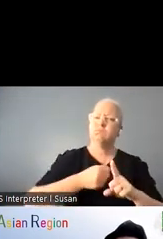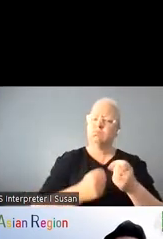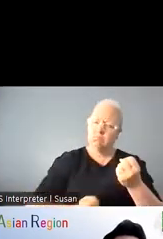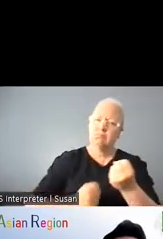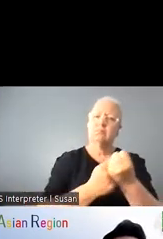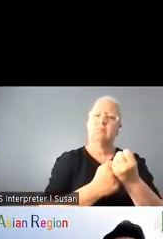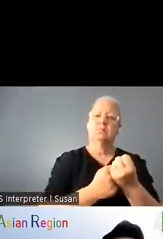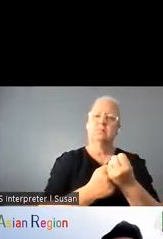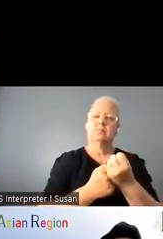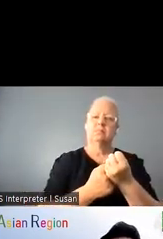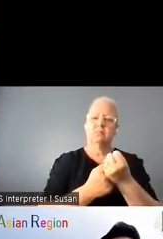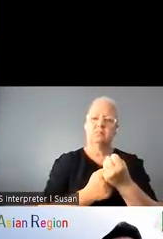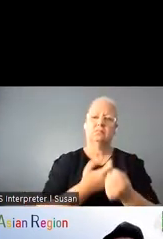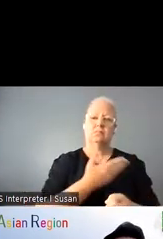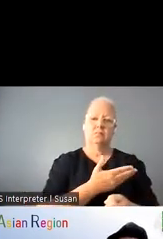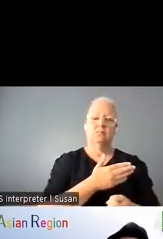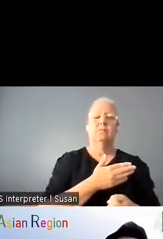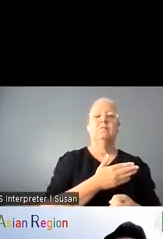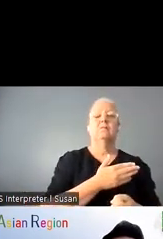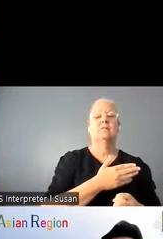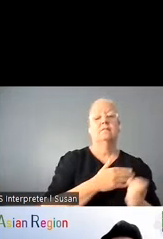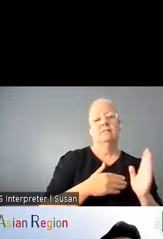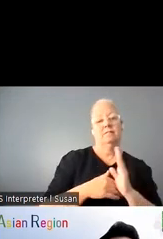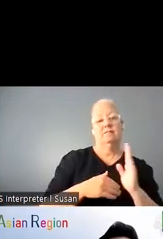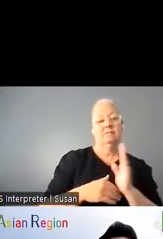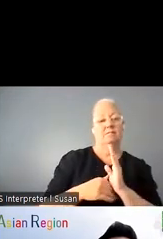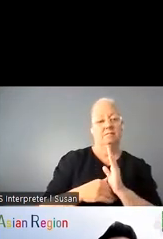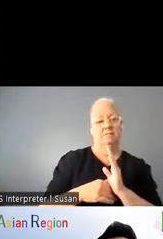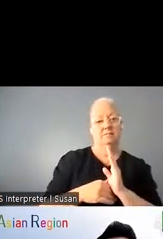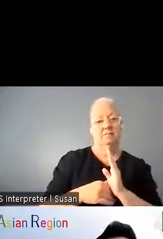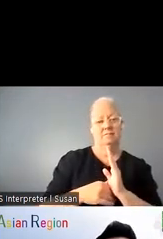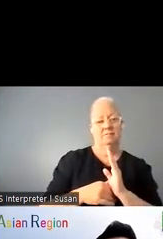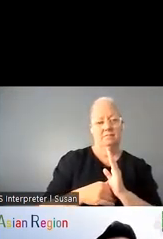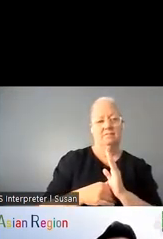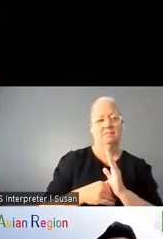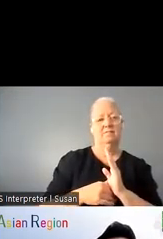and the right girl is who already graduated from medical